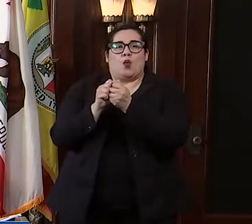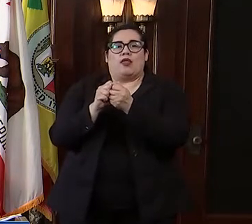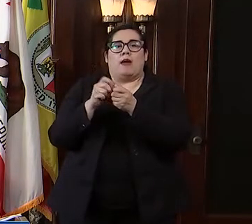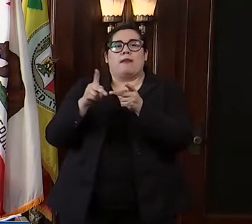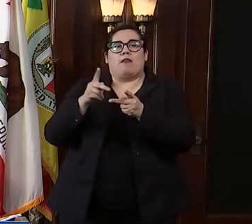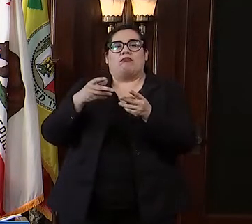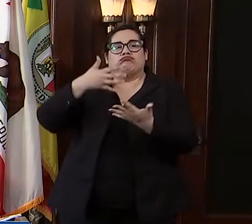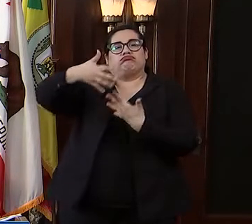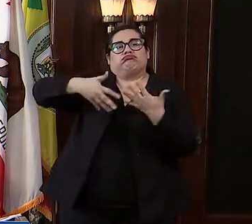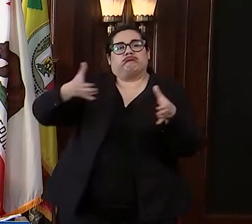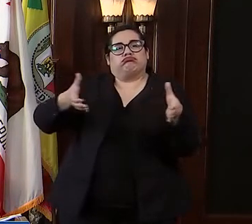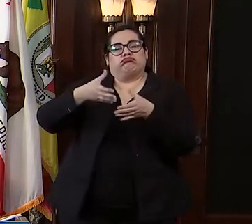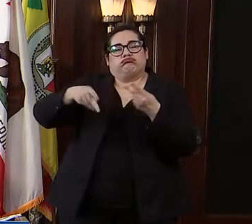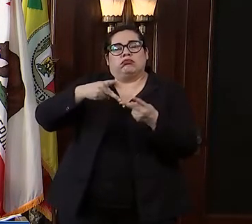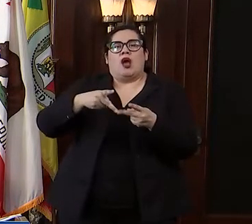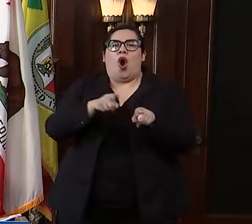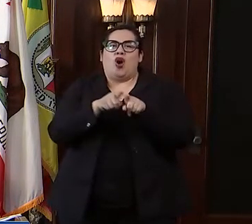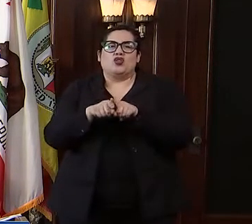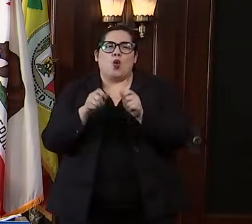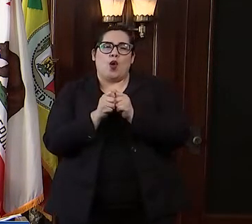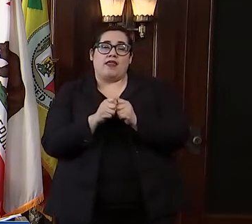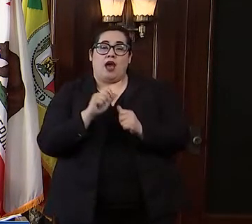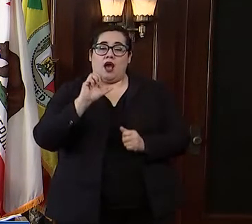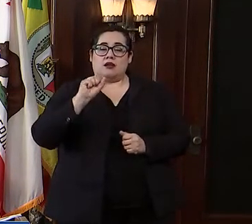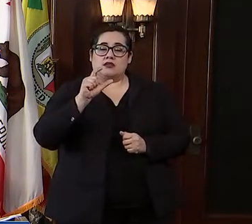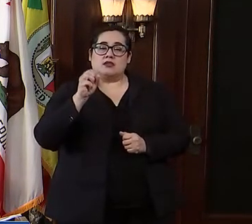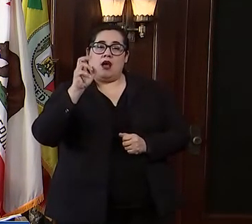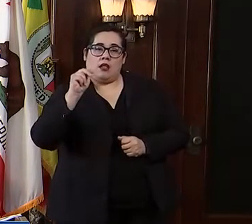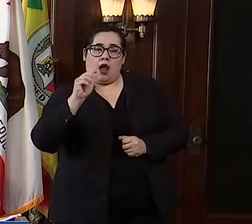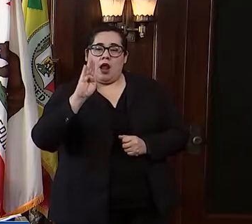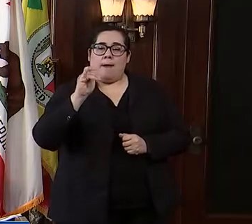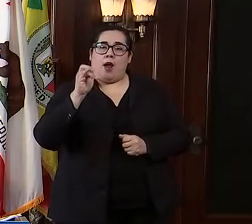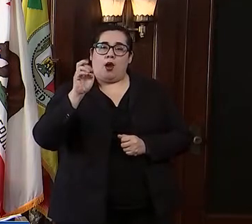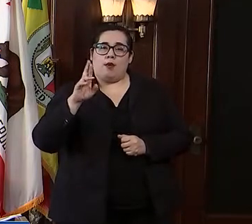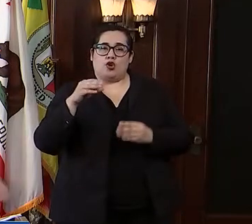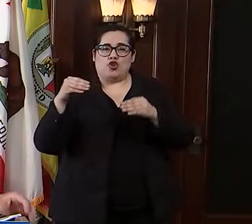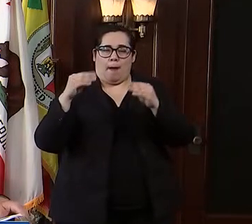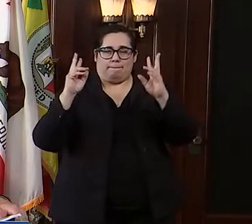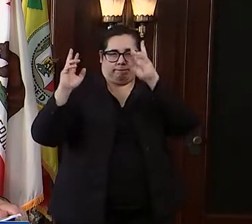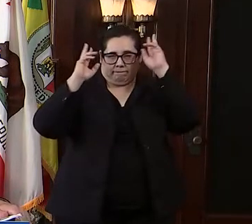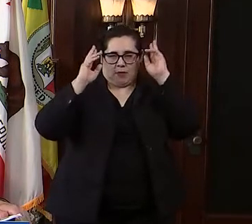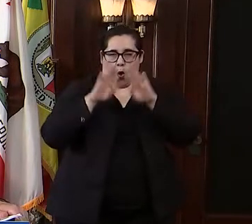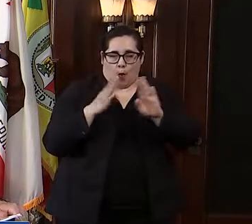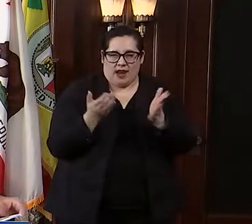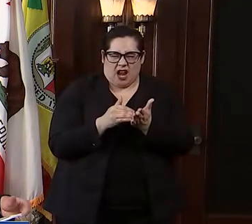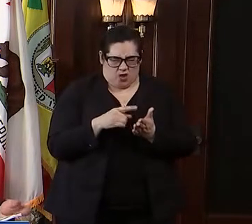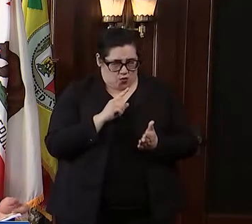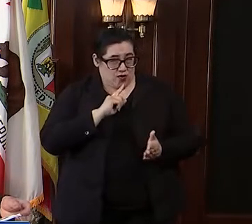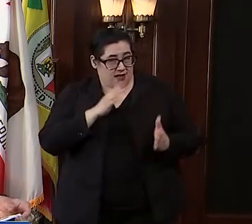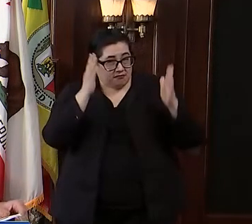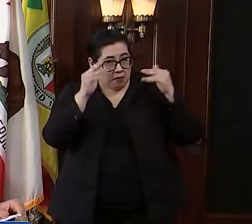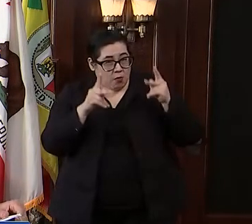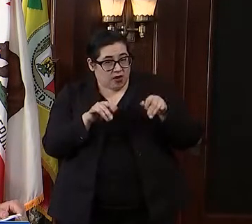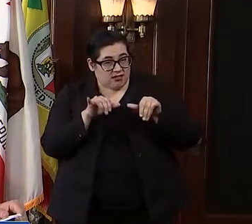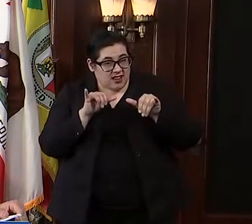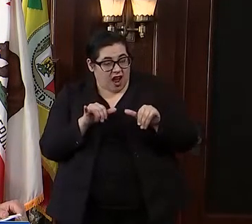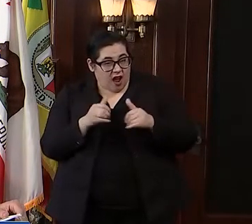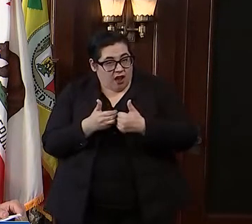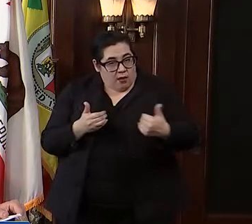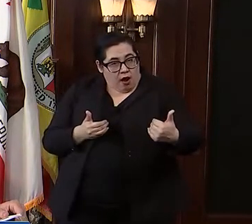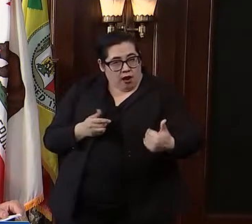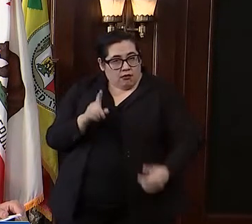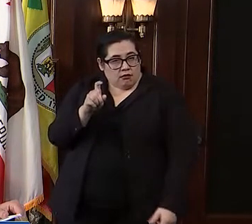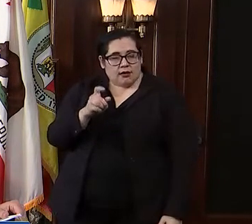household. And especially with salons and barbershops reopening, do you really expect people that will continue to, stay apart? Thank